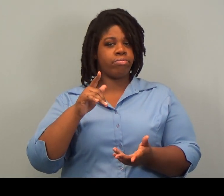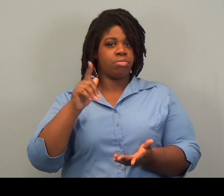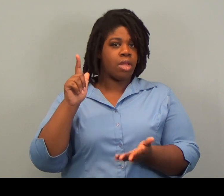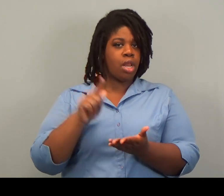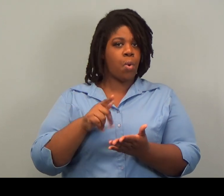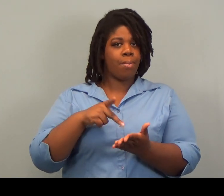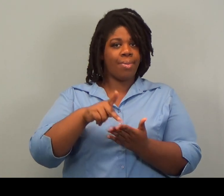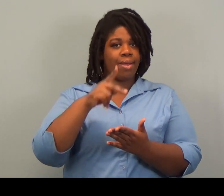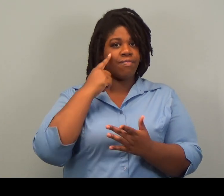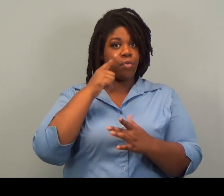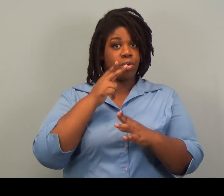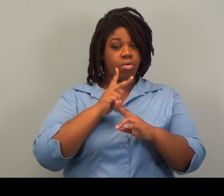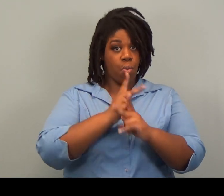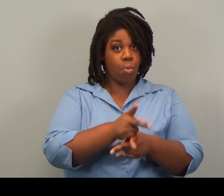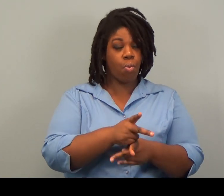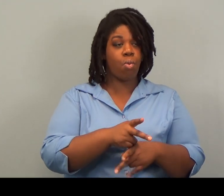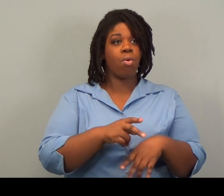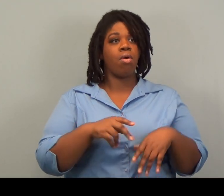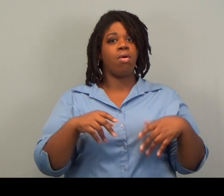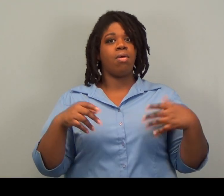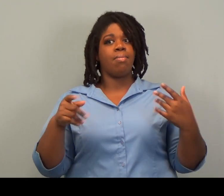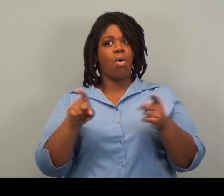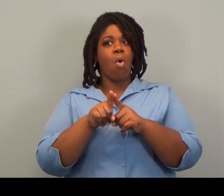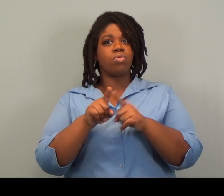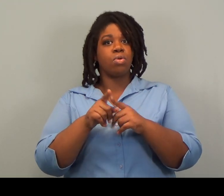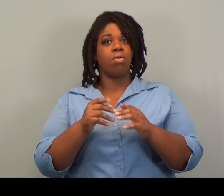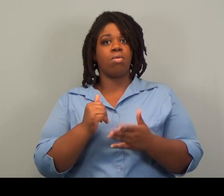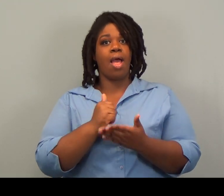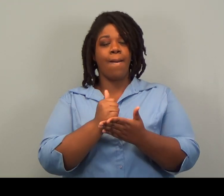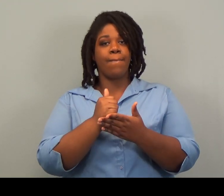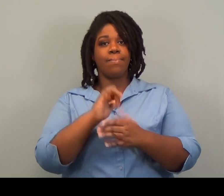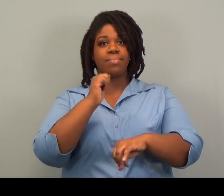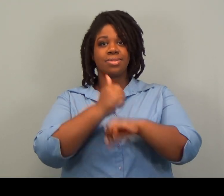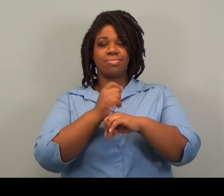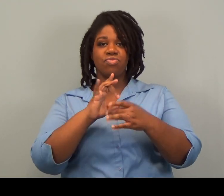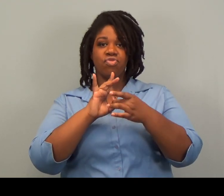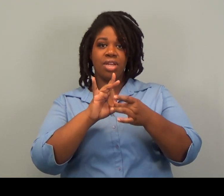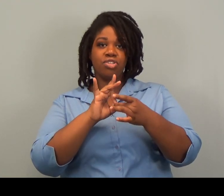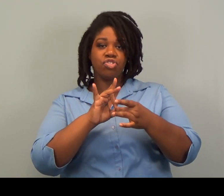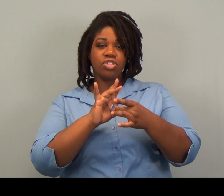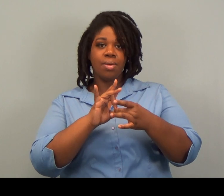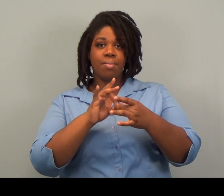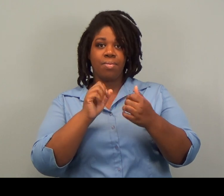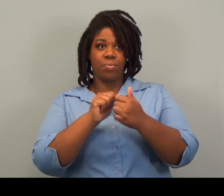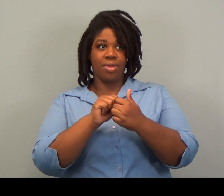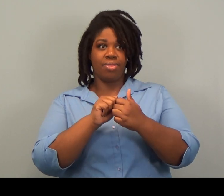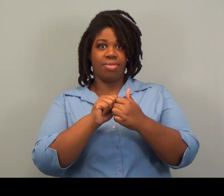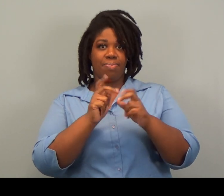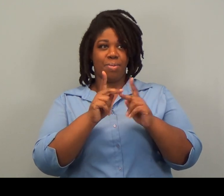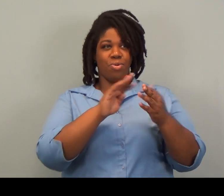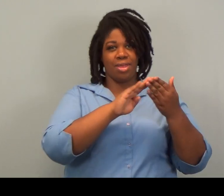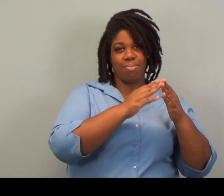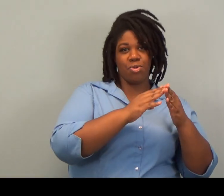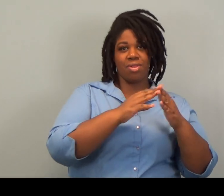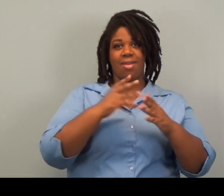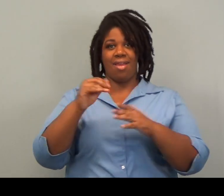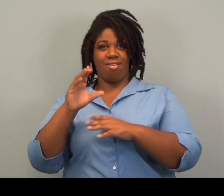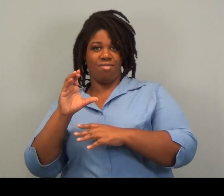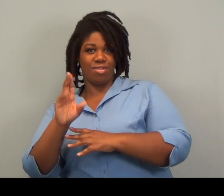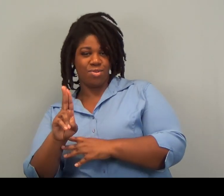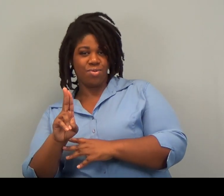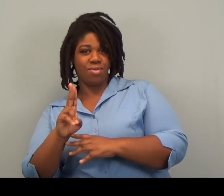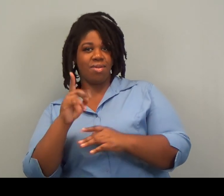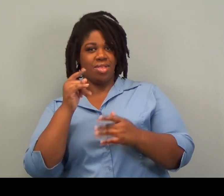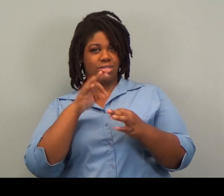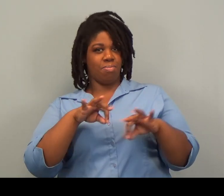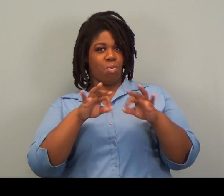of affordability, they build relationships with the folks at the credit union, and I think that has a lot to do with building their own social